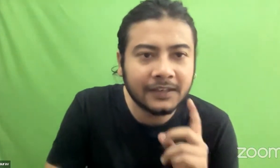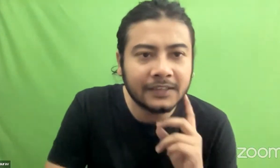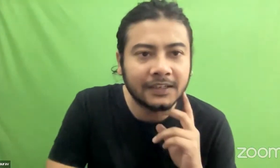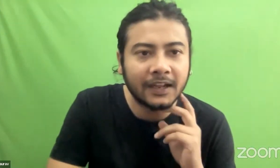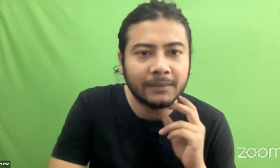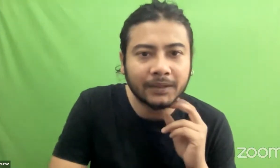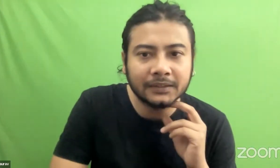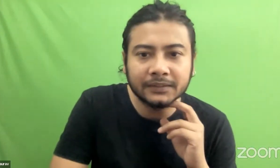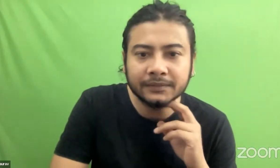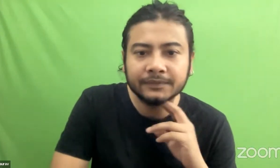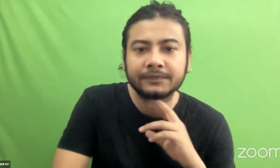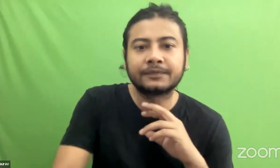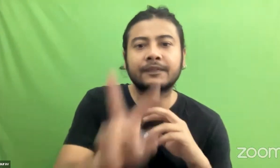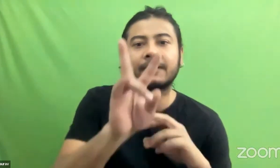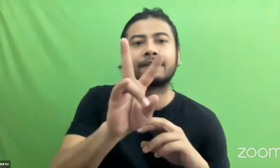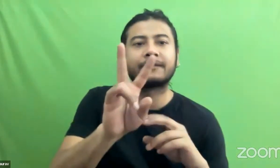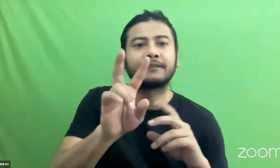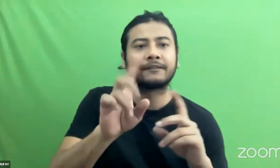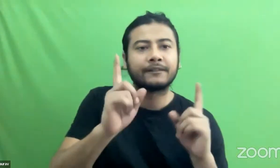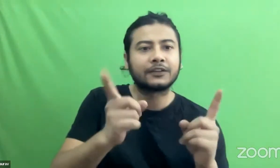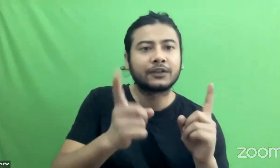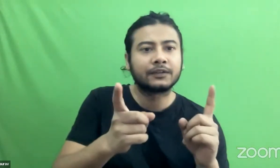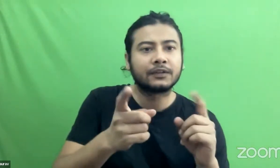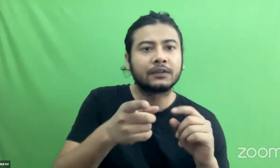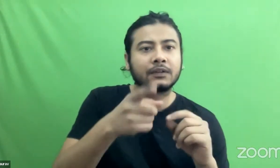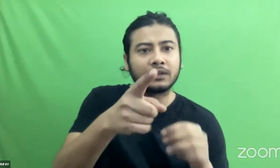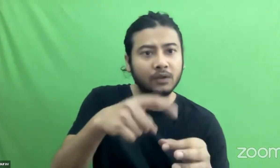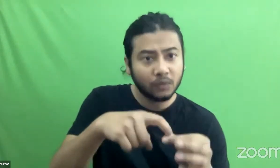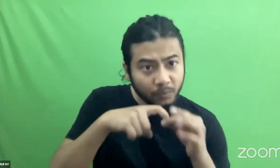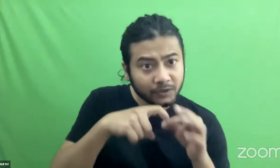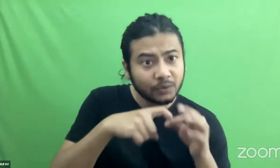raised her hand, Mataji. So are we taking questions now?